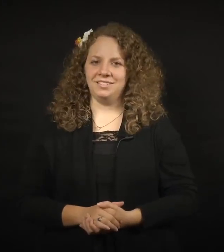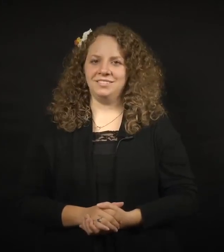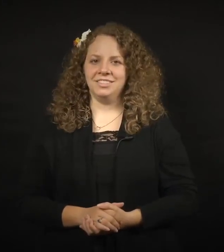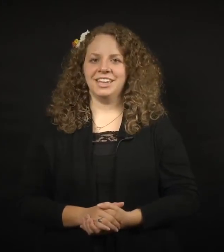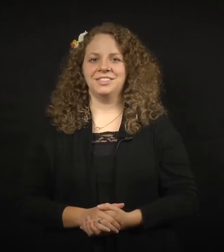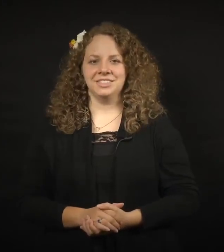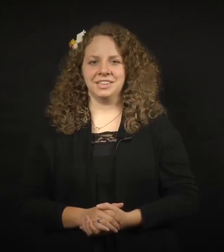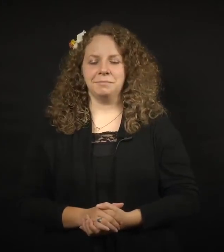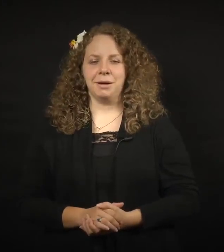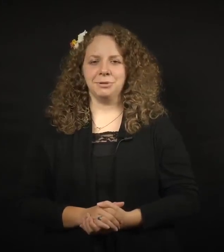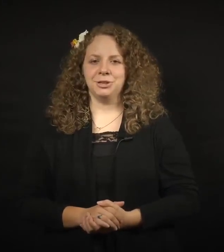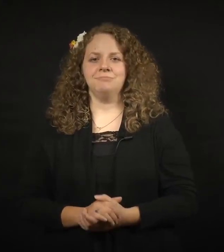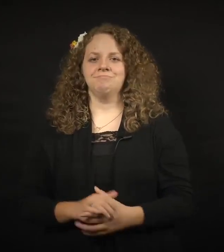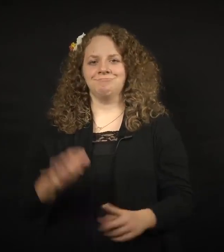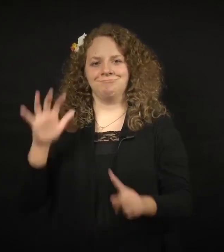1, like in the sign popular.